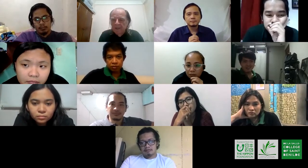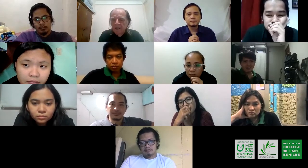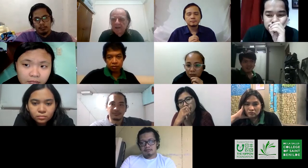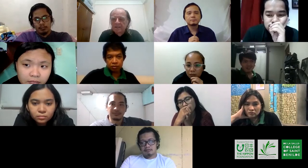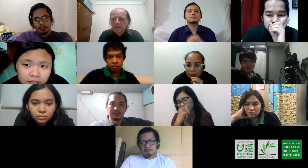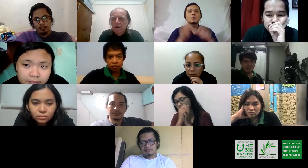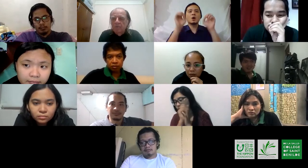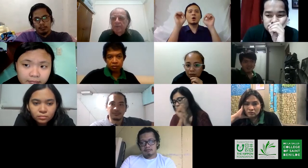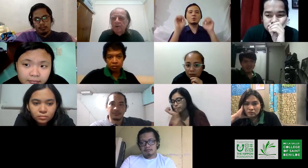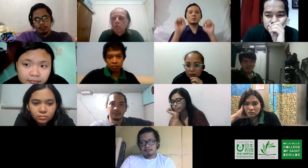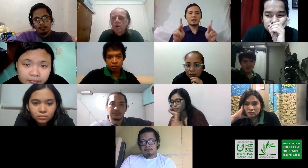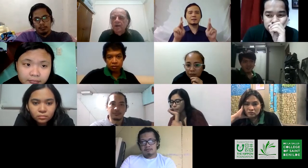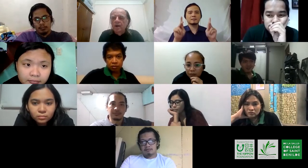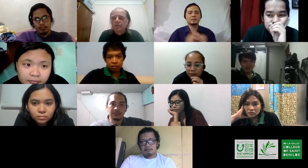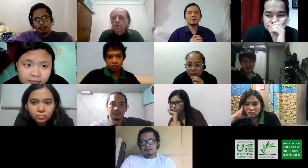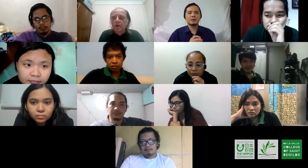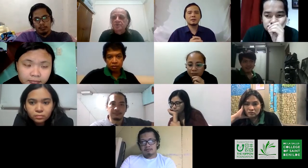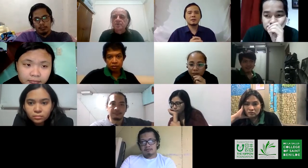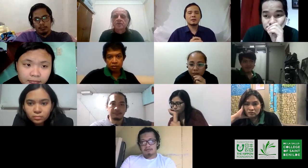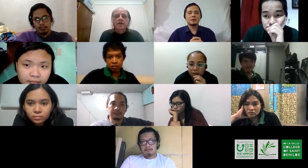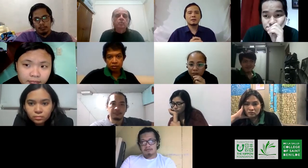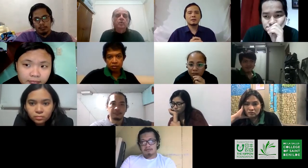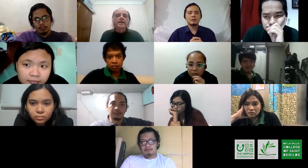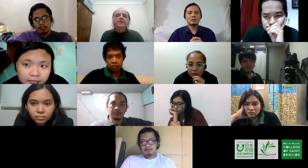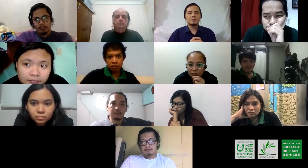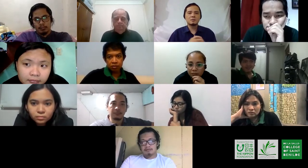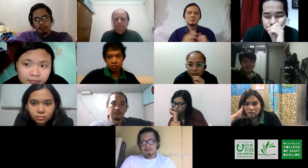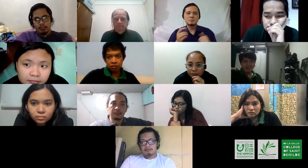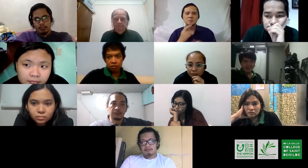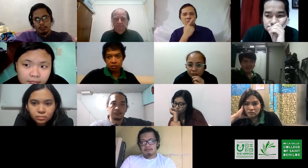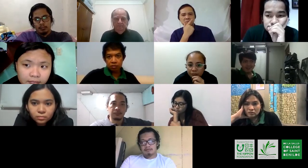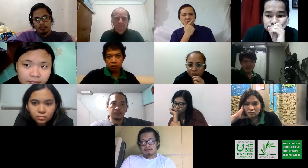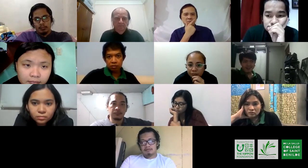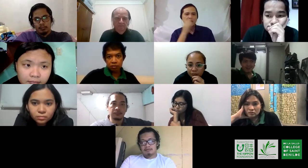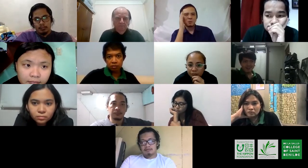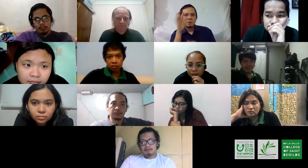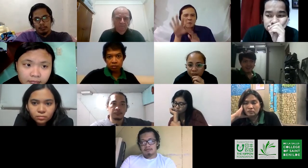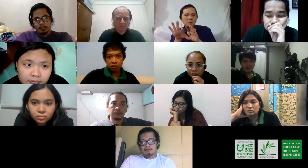Okay, so I'll pick one other question at random